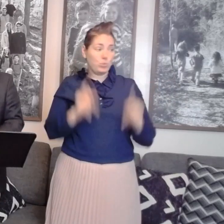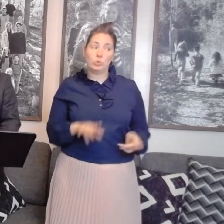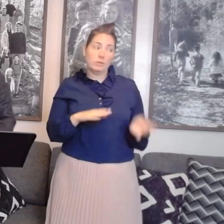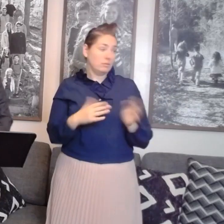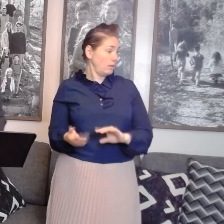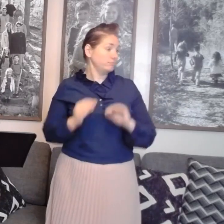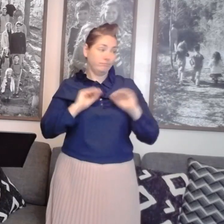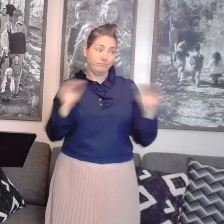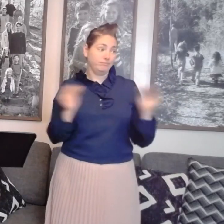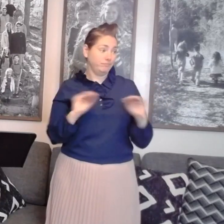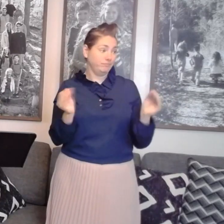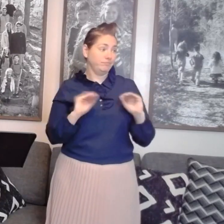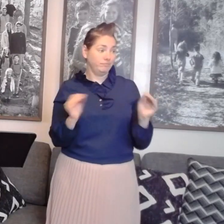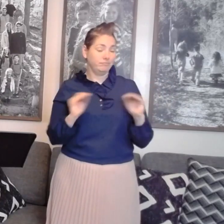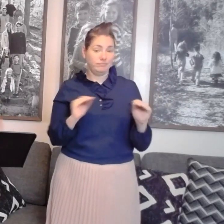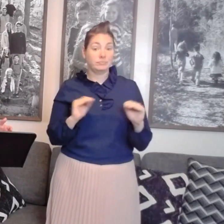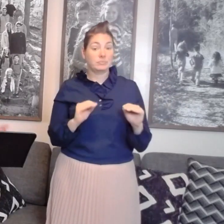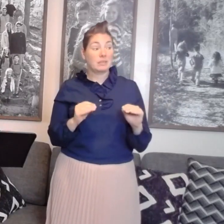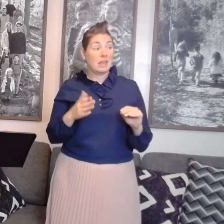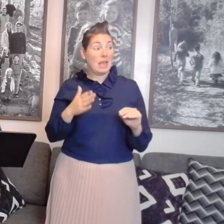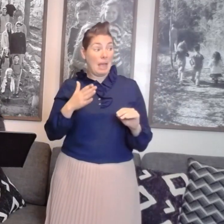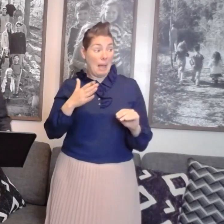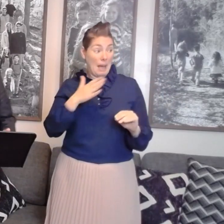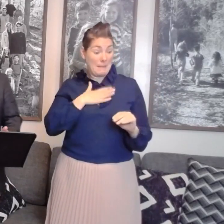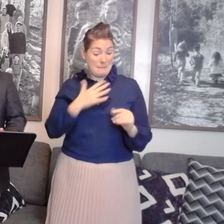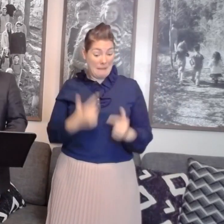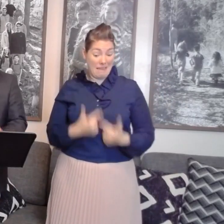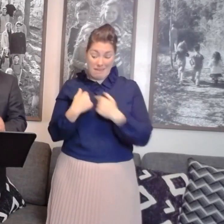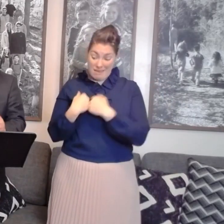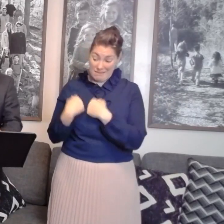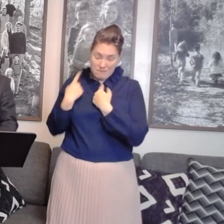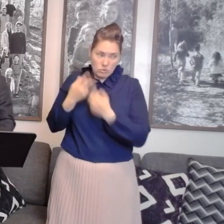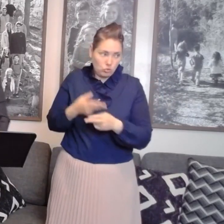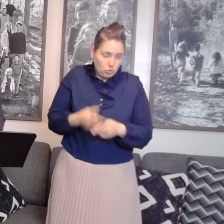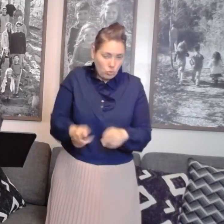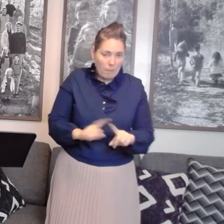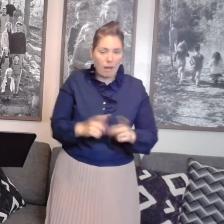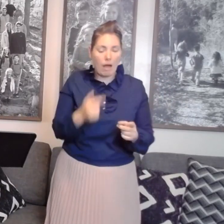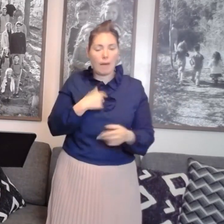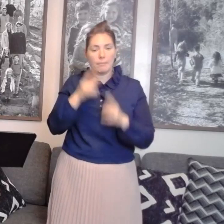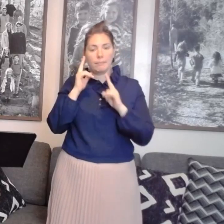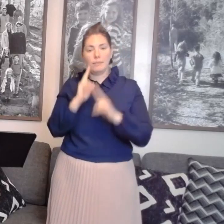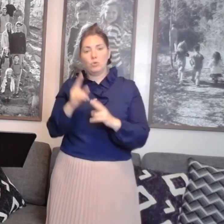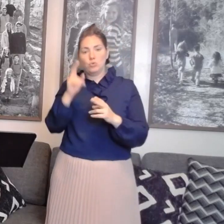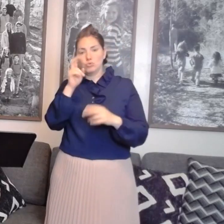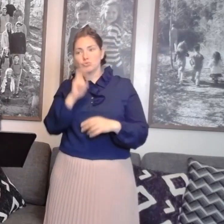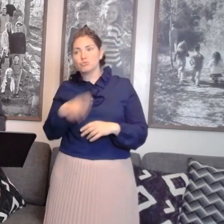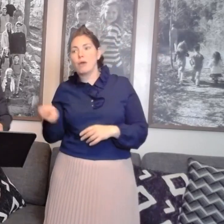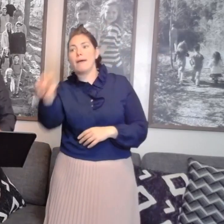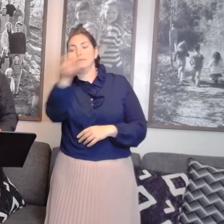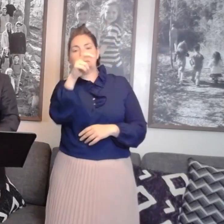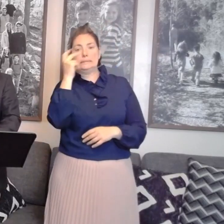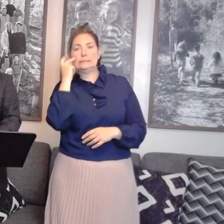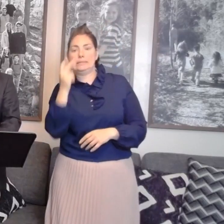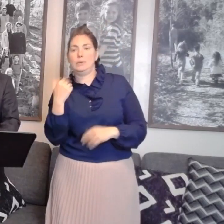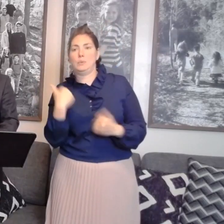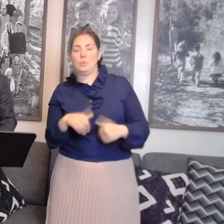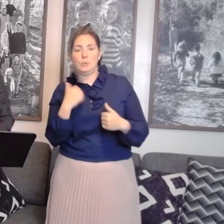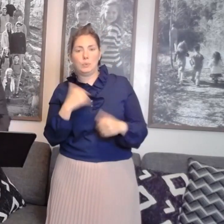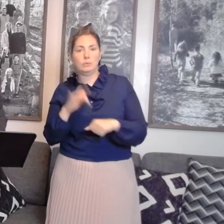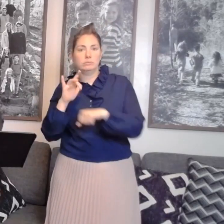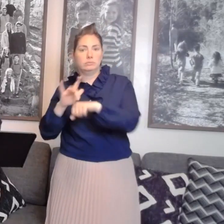their life. In my short life, I have been privileged to travel and see places